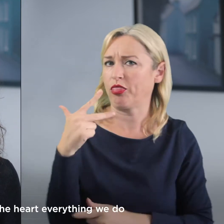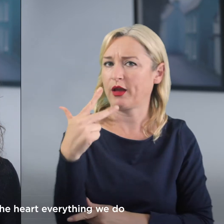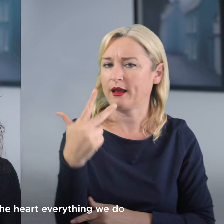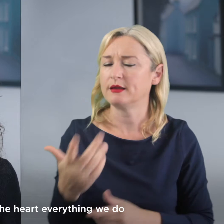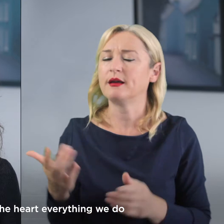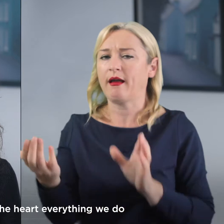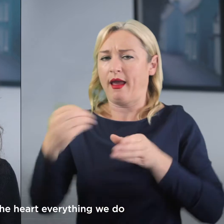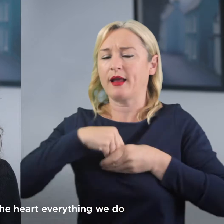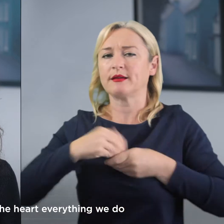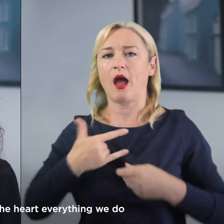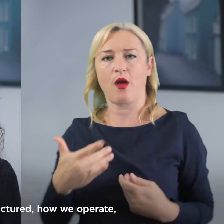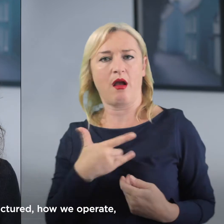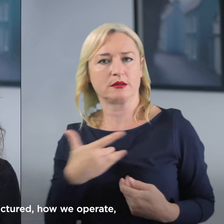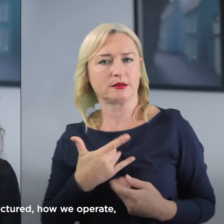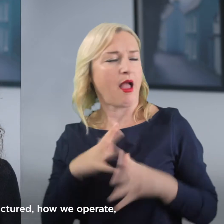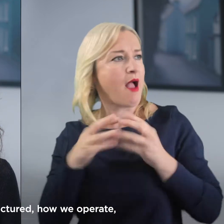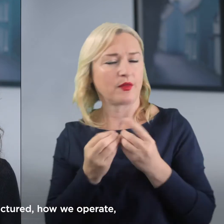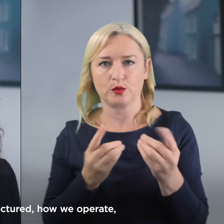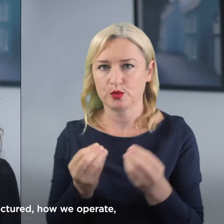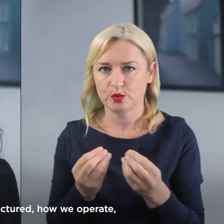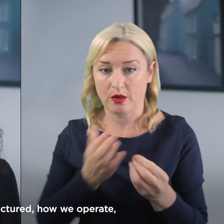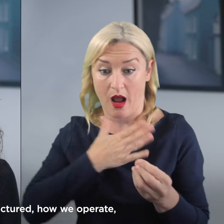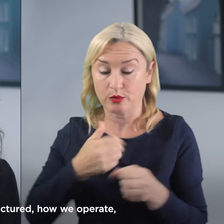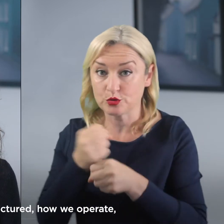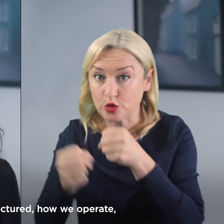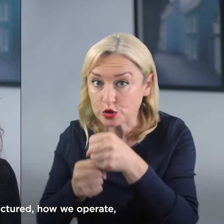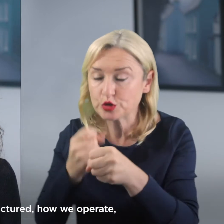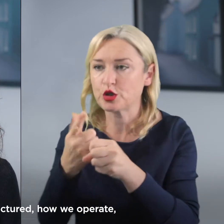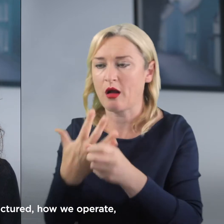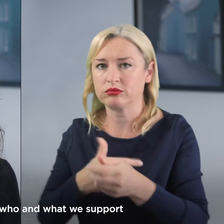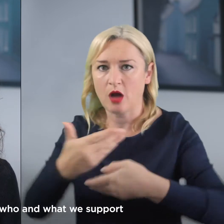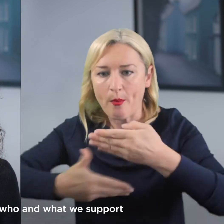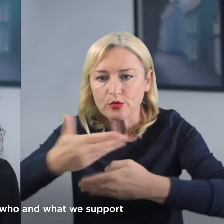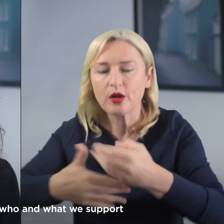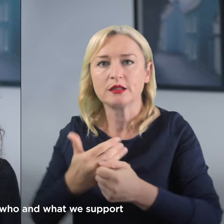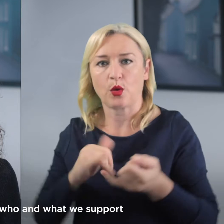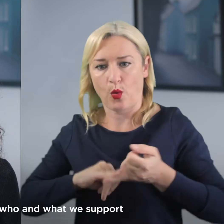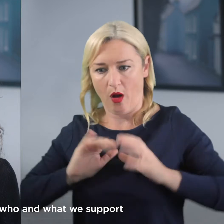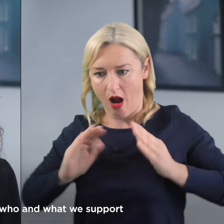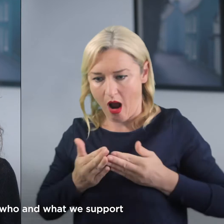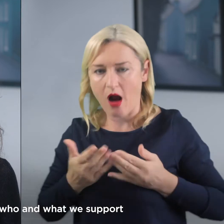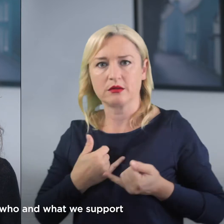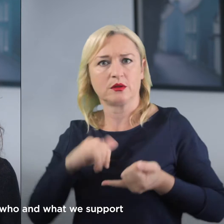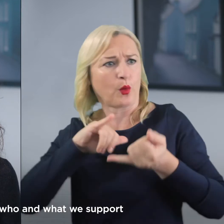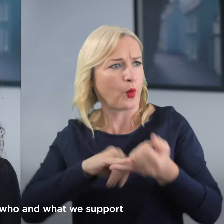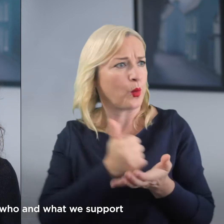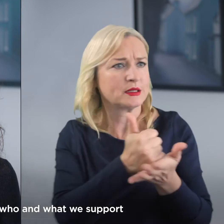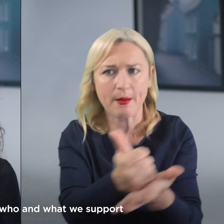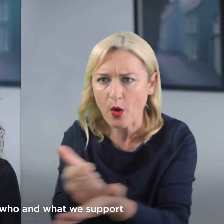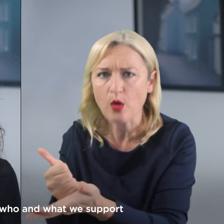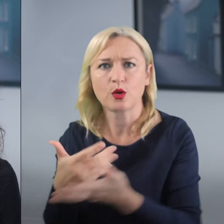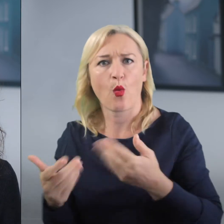heart of everything we do. How we're structured, how we operate, who we are and who and what we